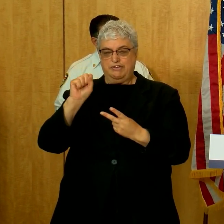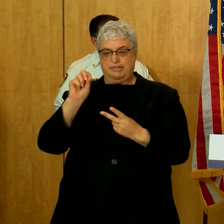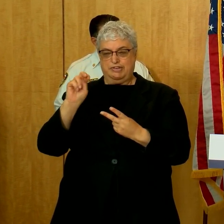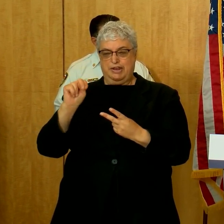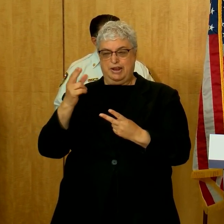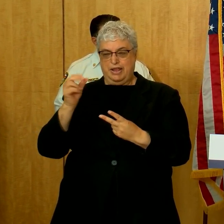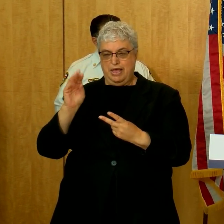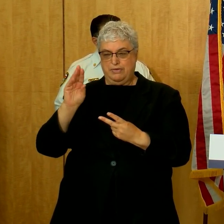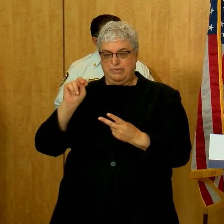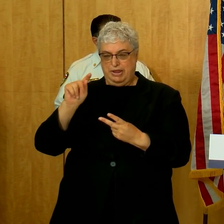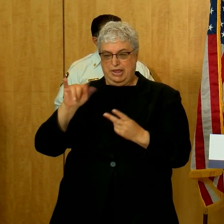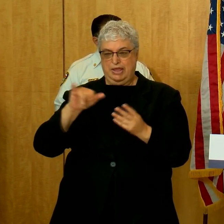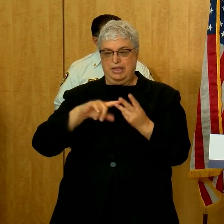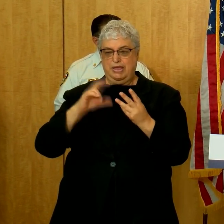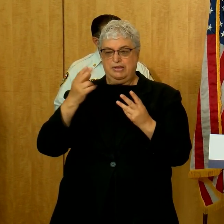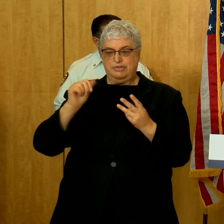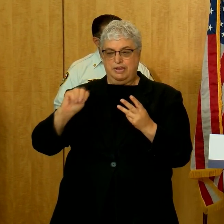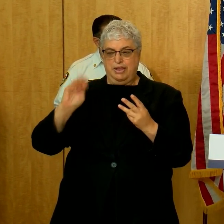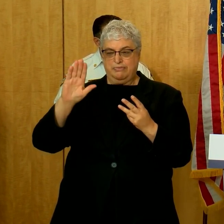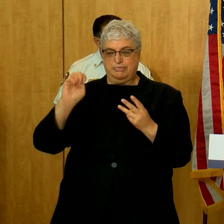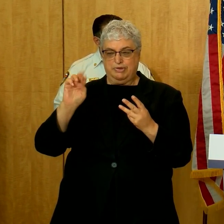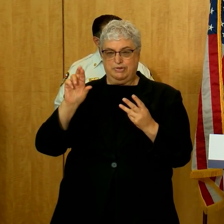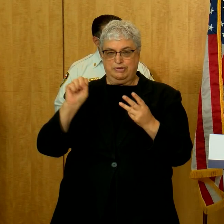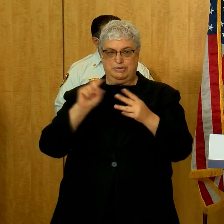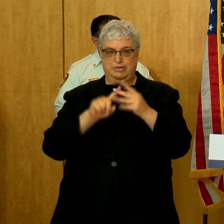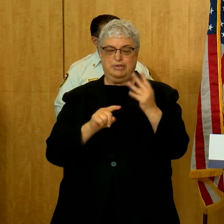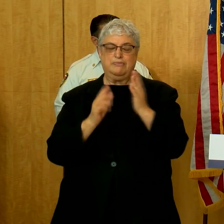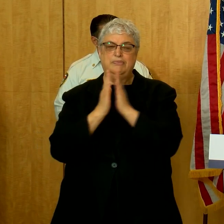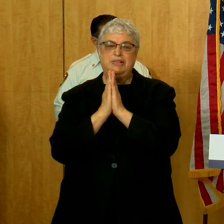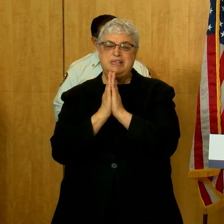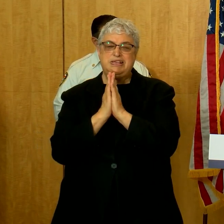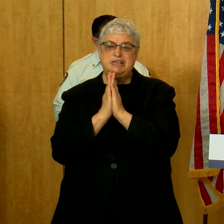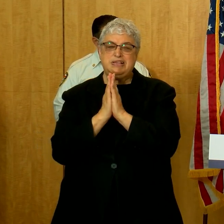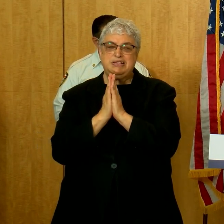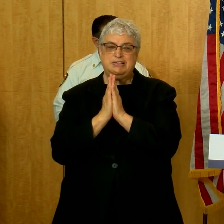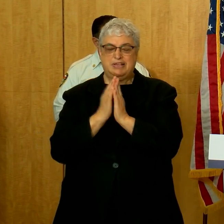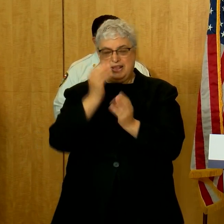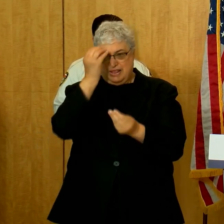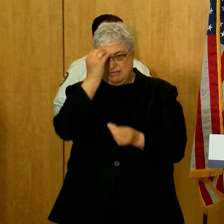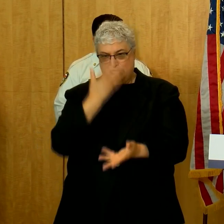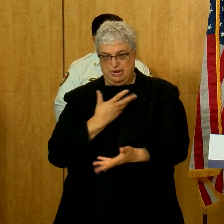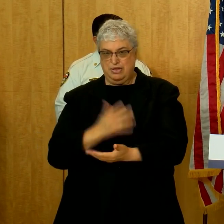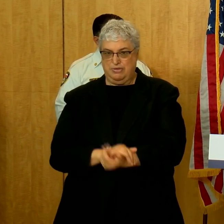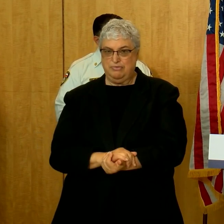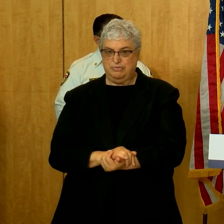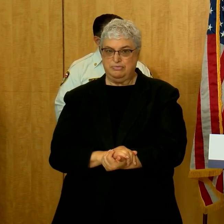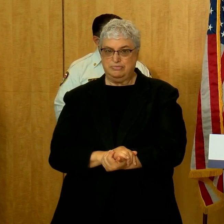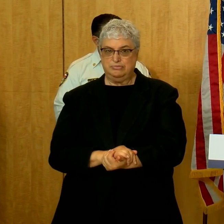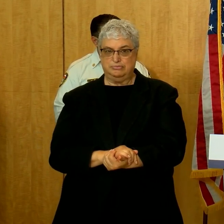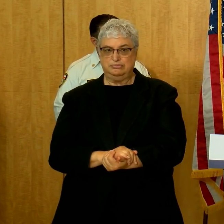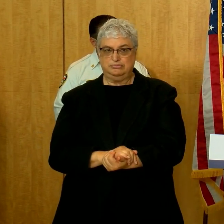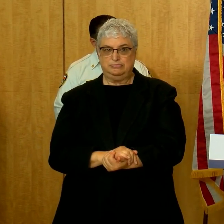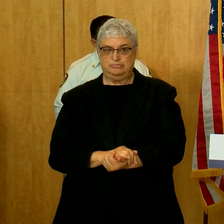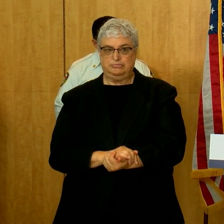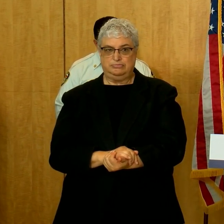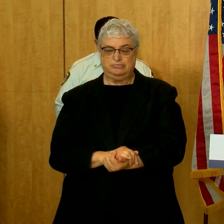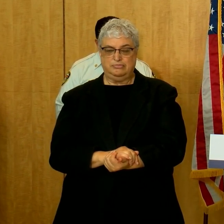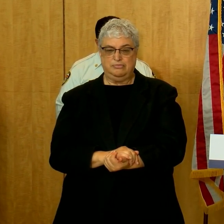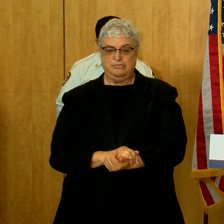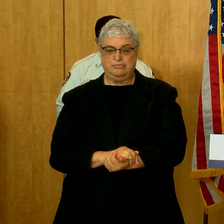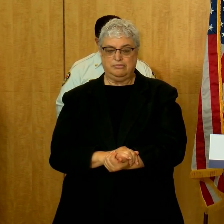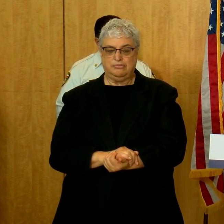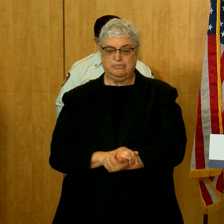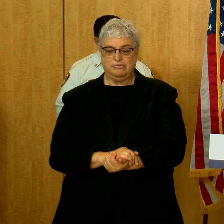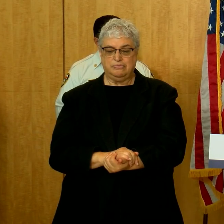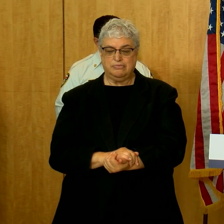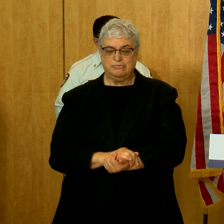Chambers, and essentially saying, you know, please let me know. And I do know that there were some